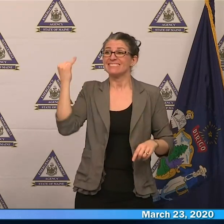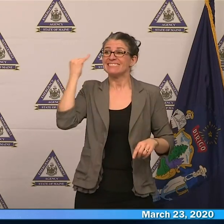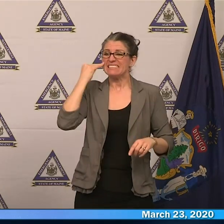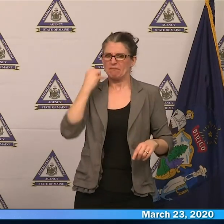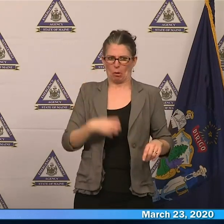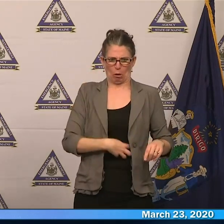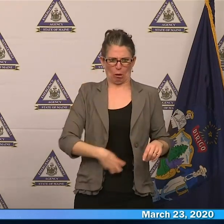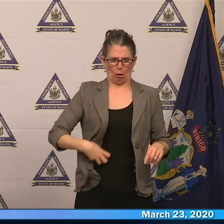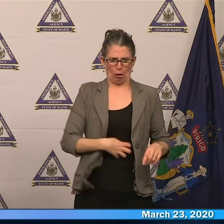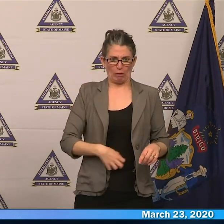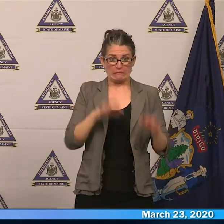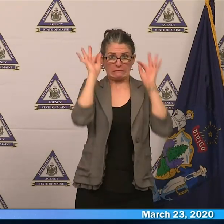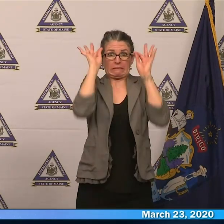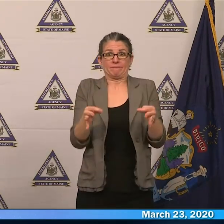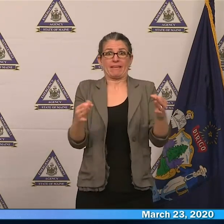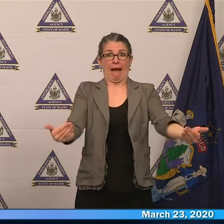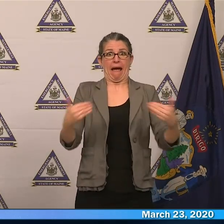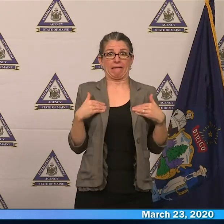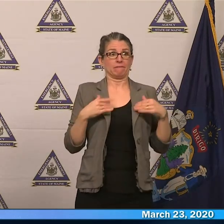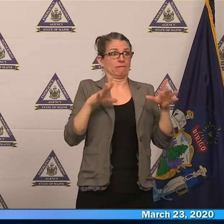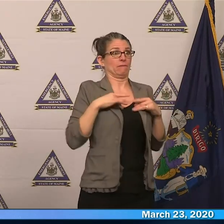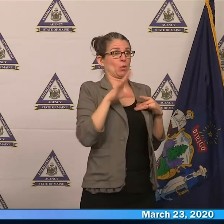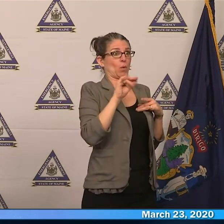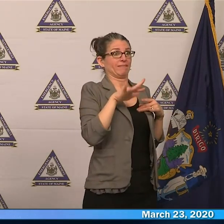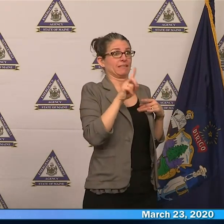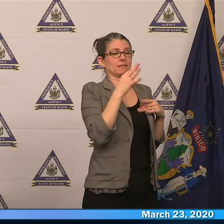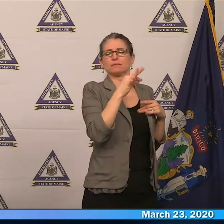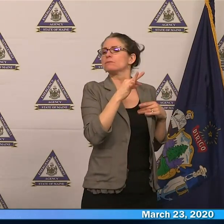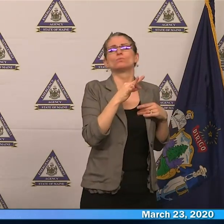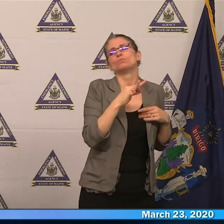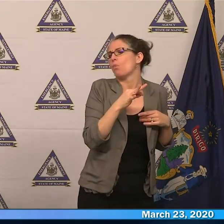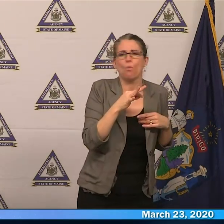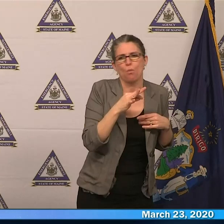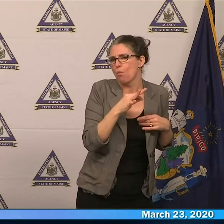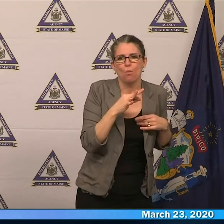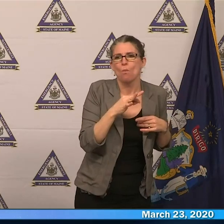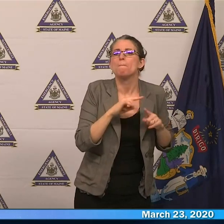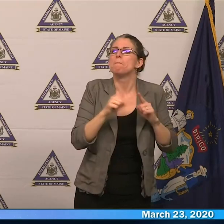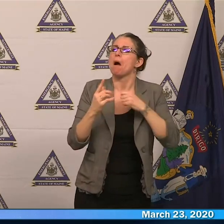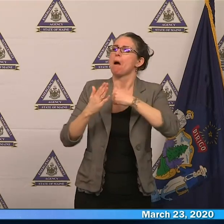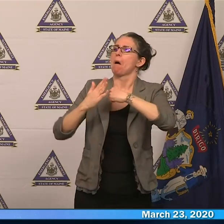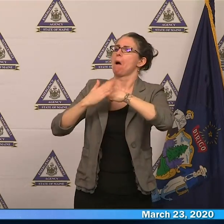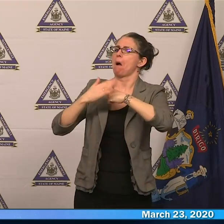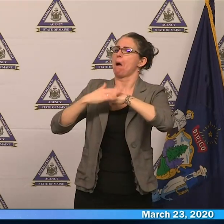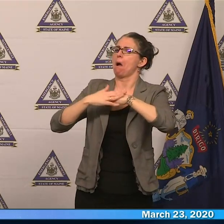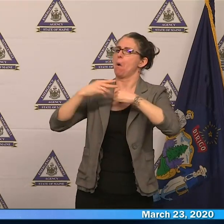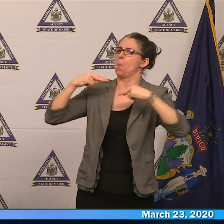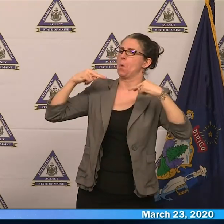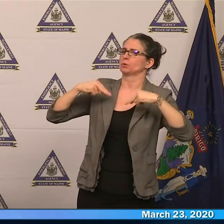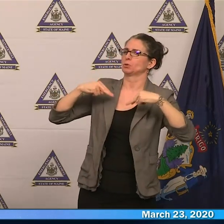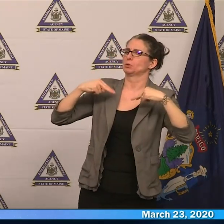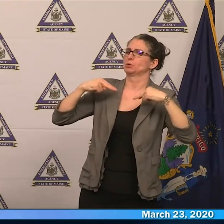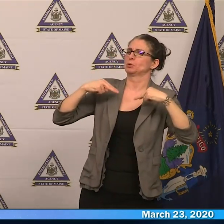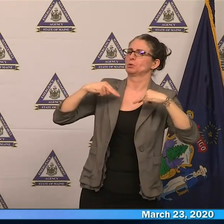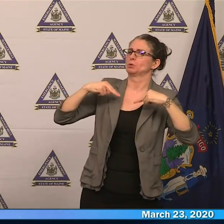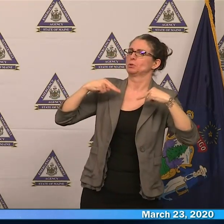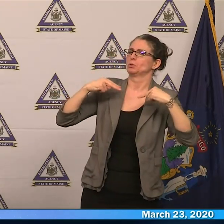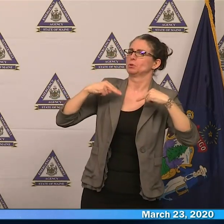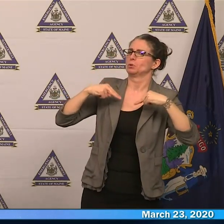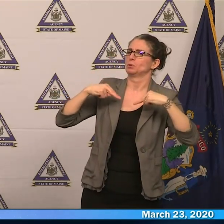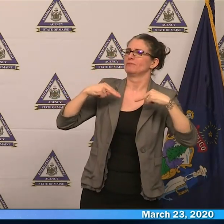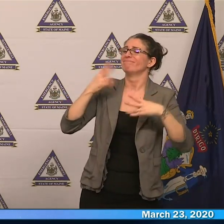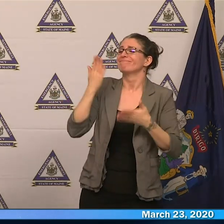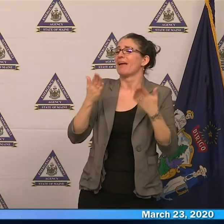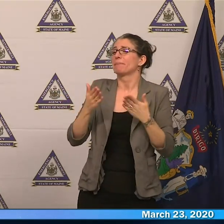there that is still much more likely to cause upset stomach or GI symptoms is something like undercooked food or improperly handled